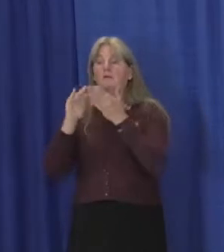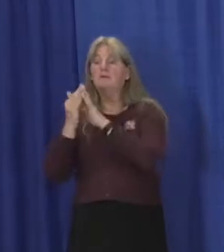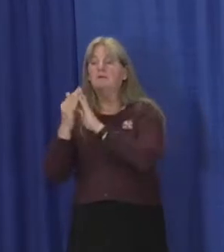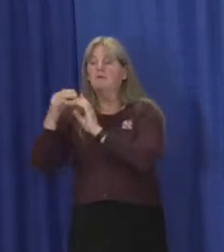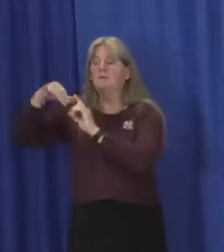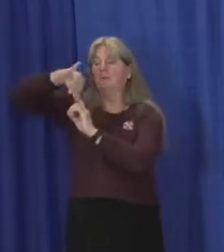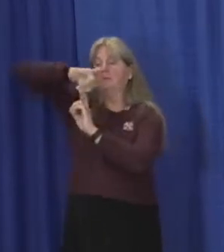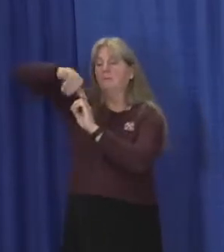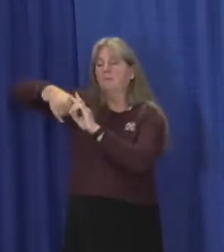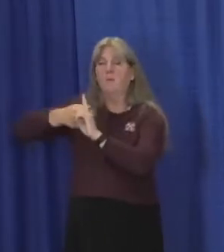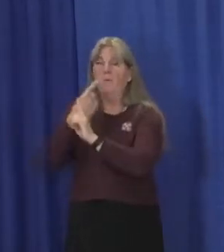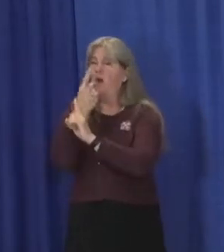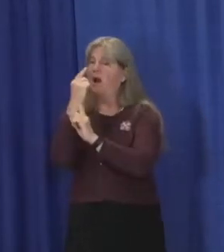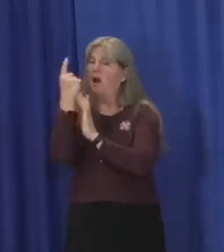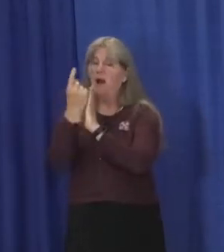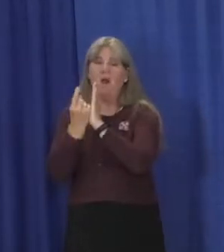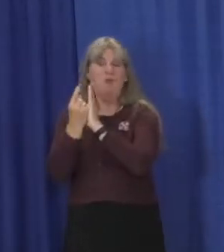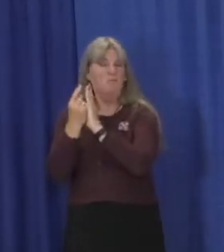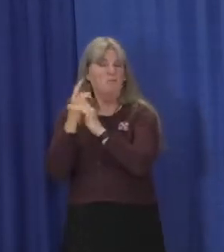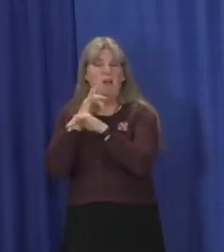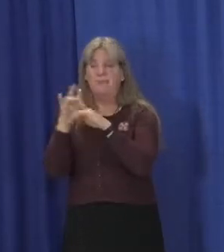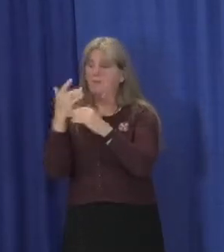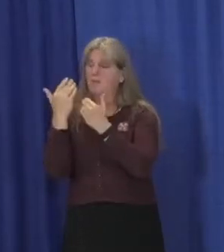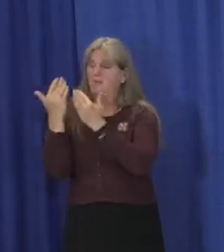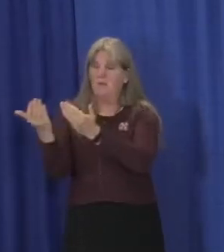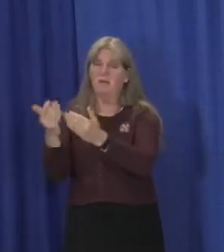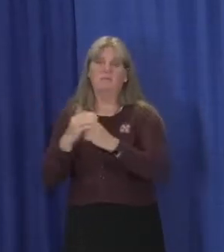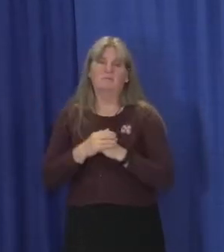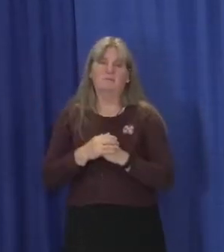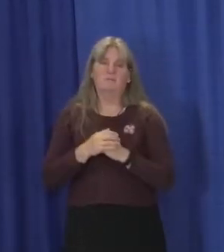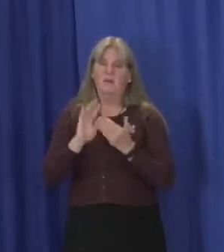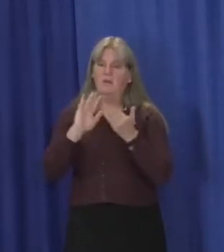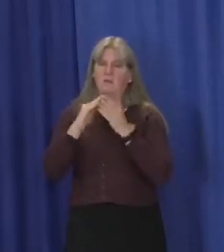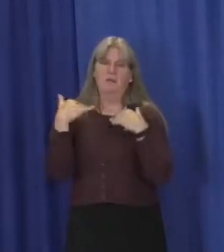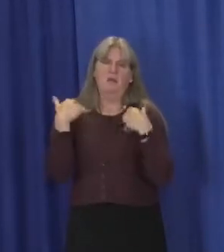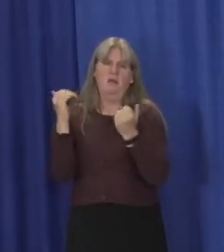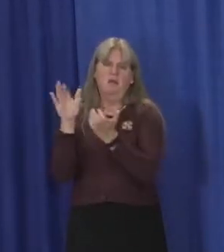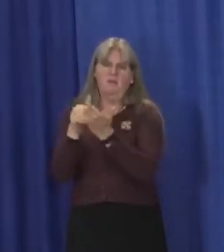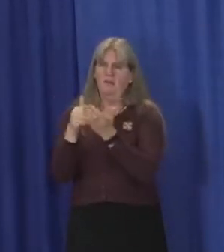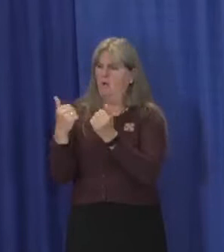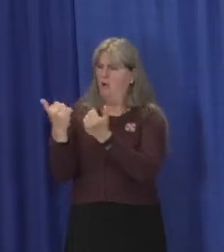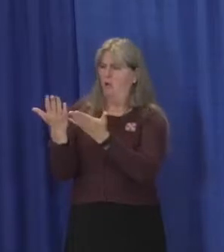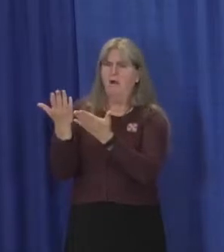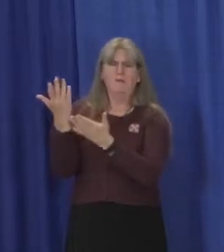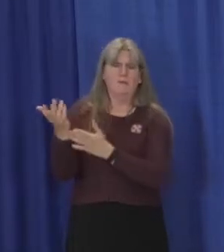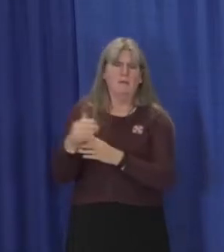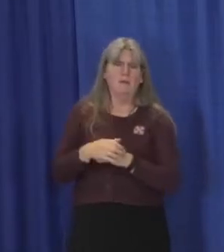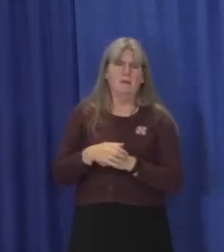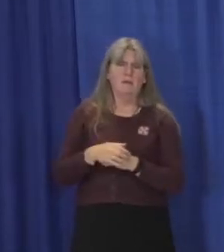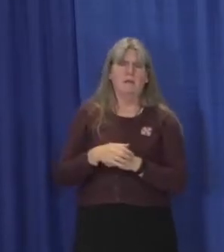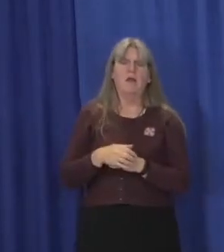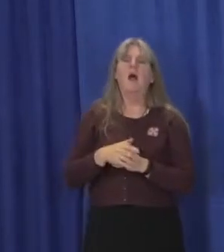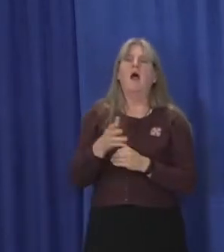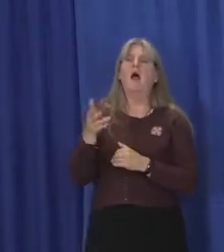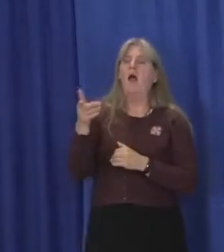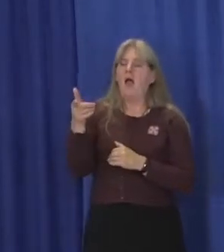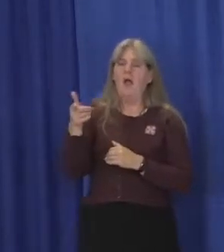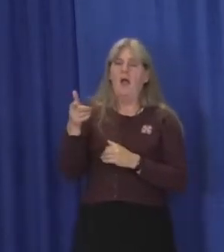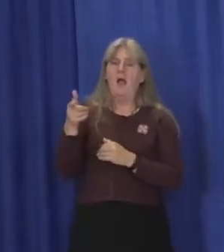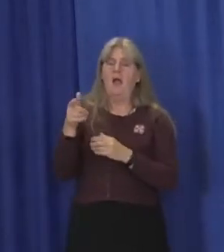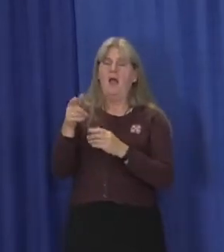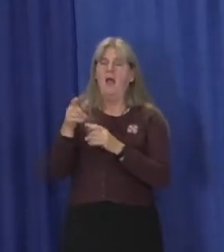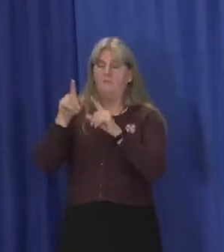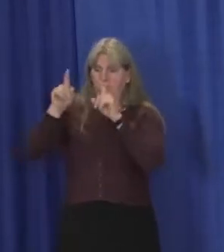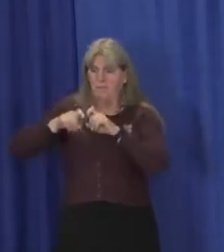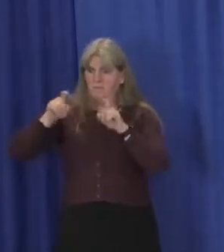That testing occurs in rural Yukon in community health centers, and that is sample collection. And when there's a situation,